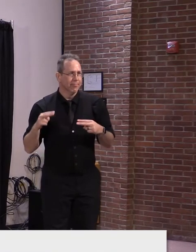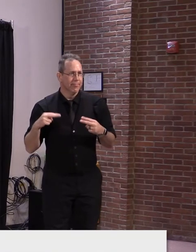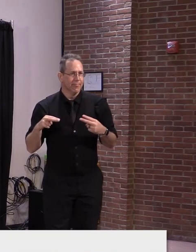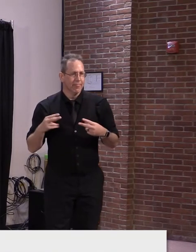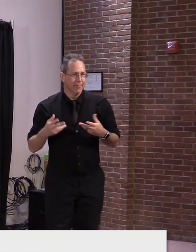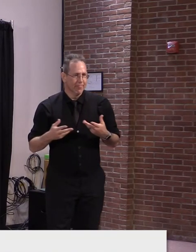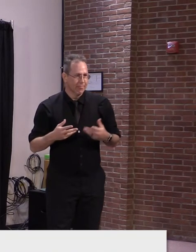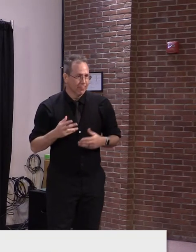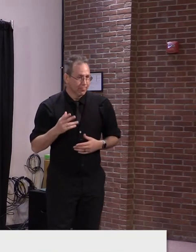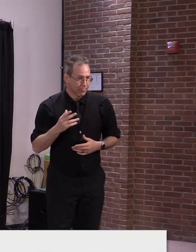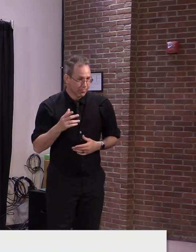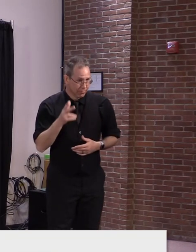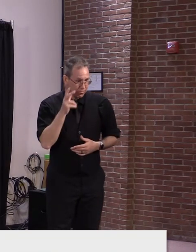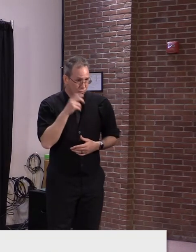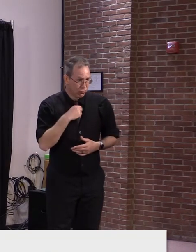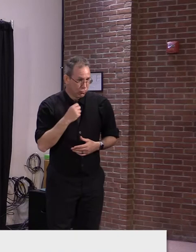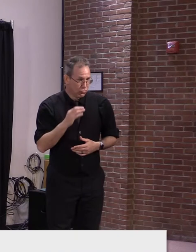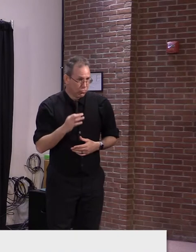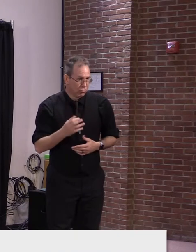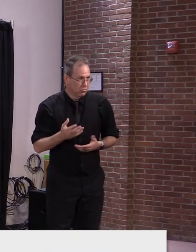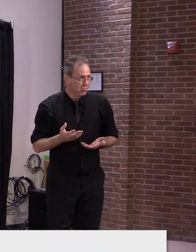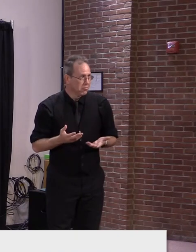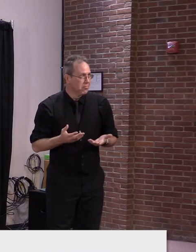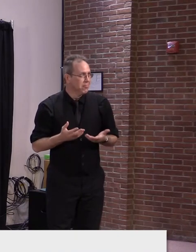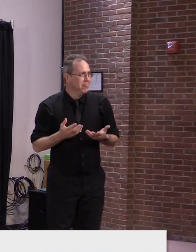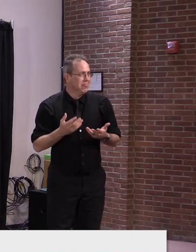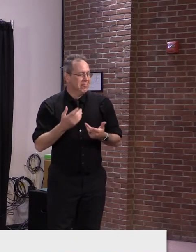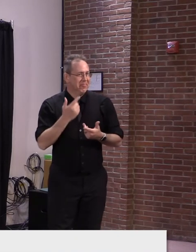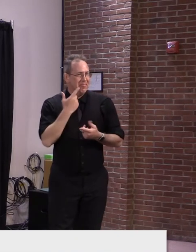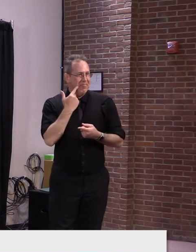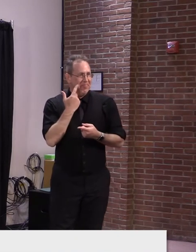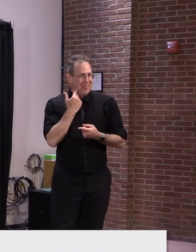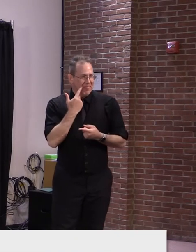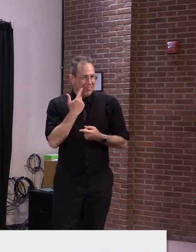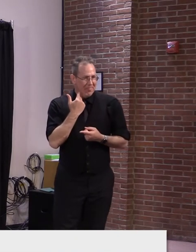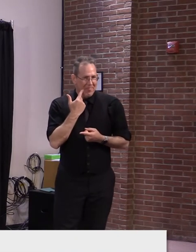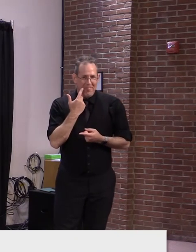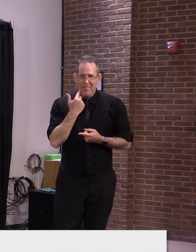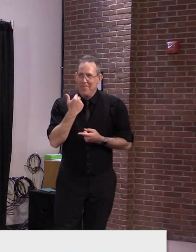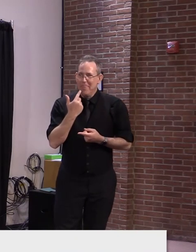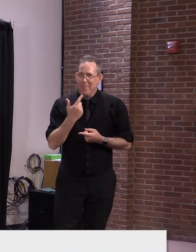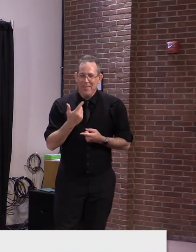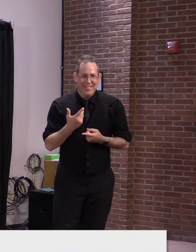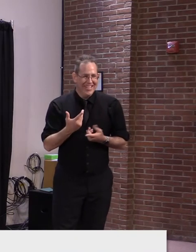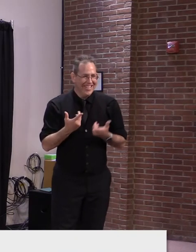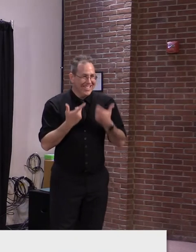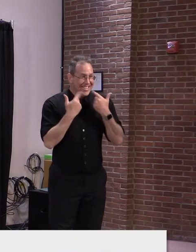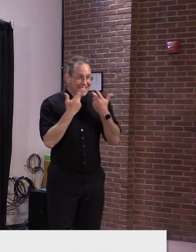Uh-oh.